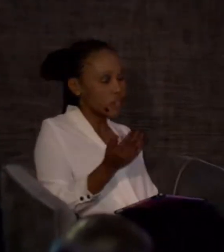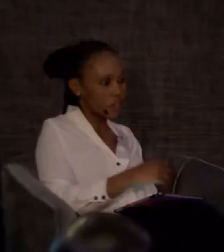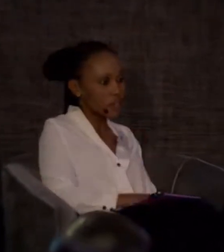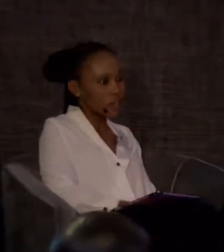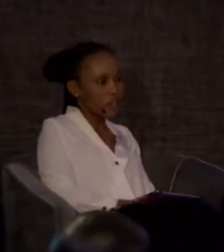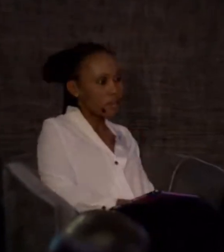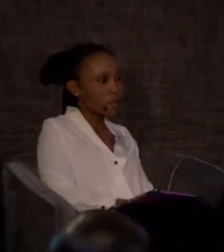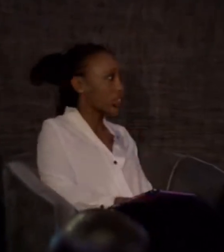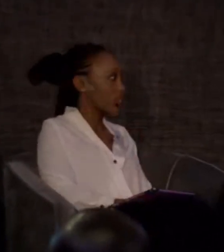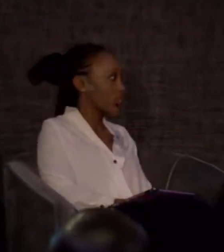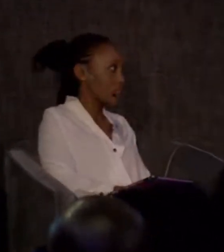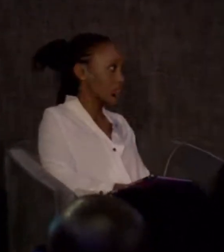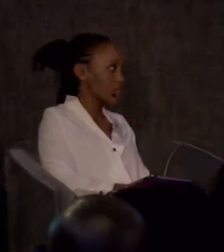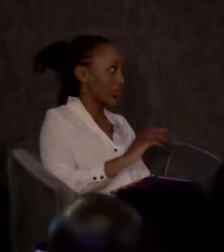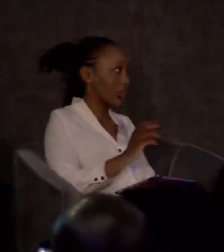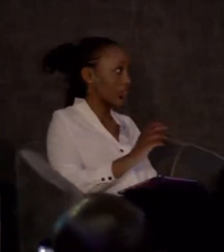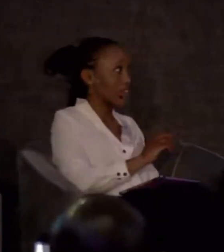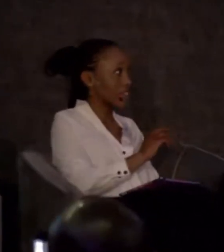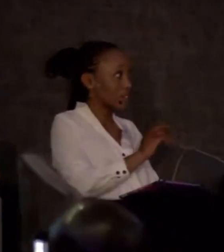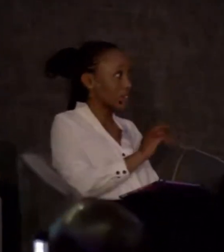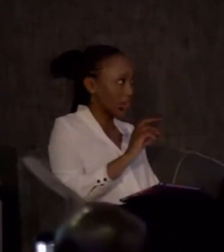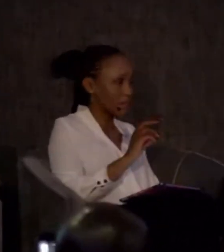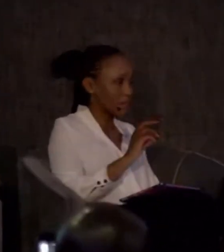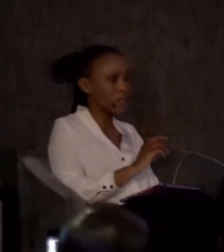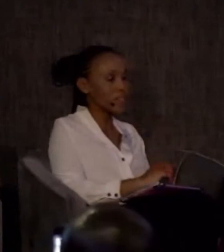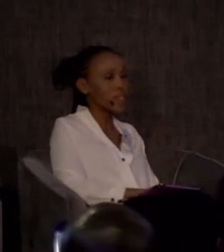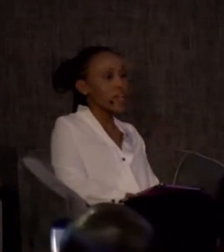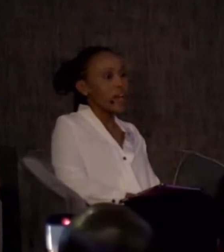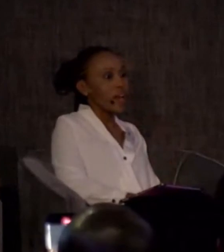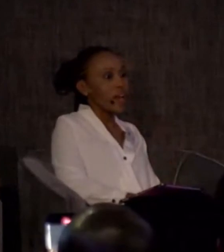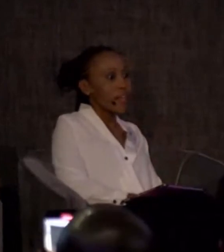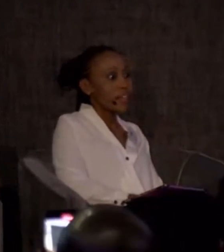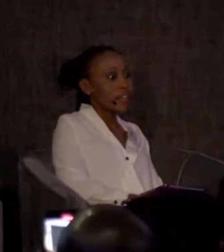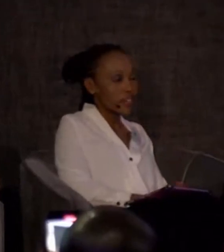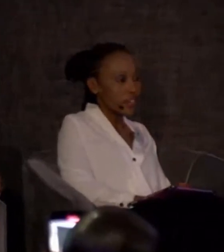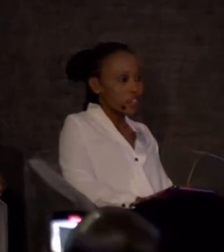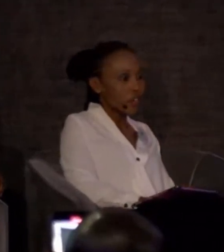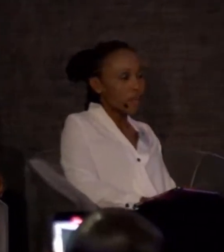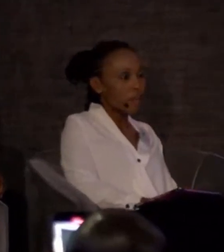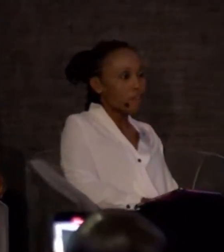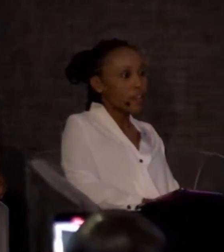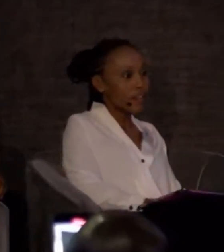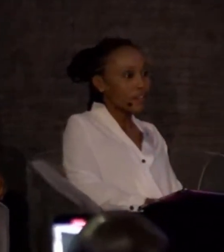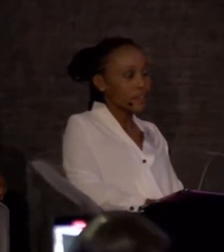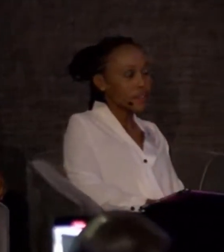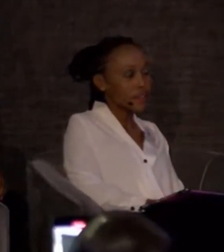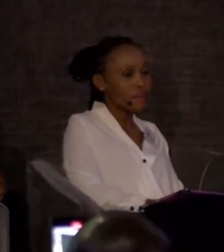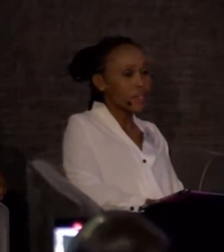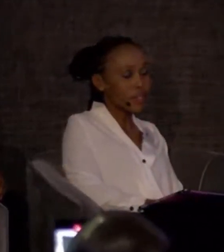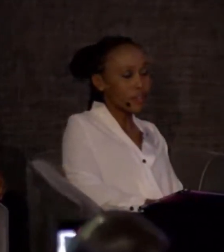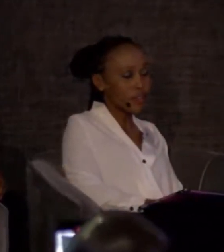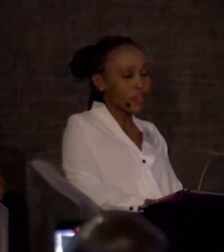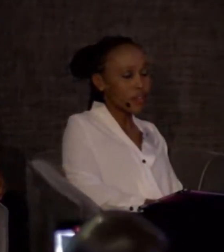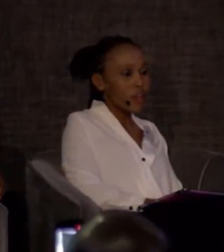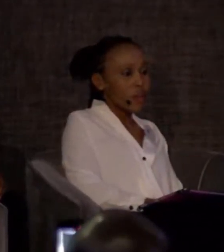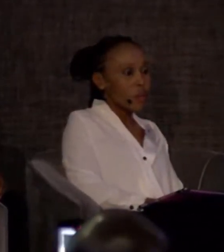beyond political interests. For me, I think that's quite important at this stage of our life in